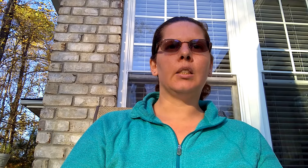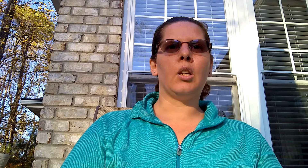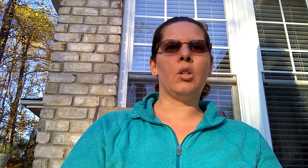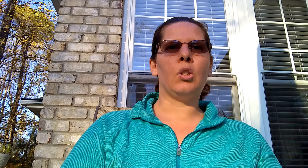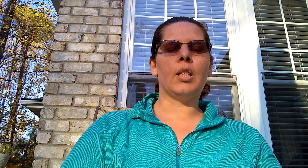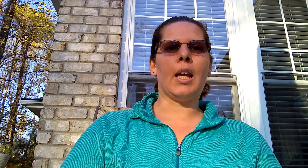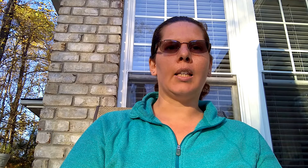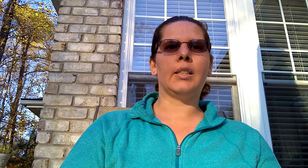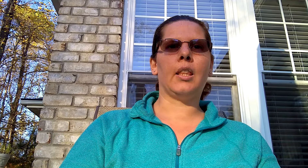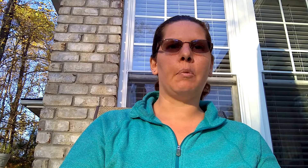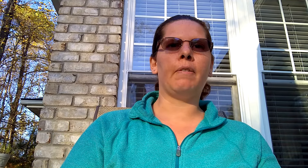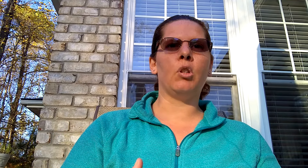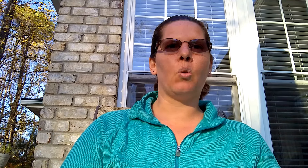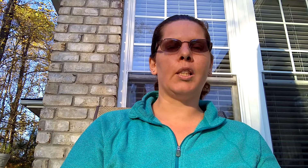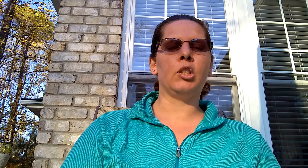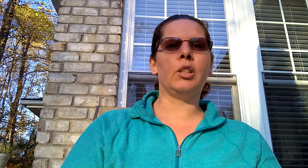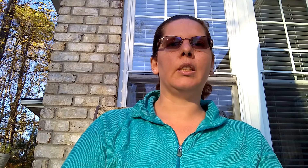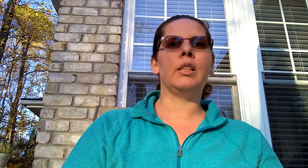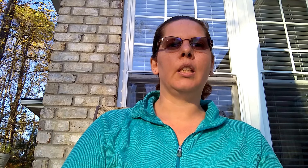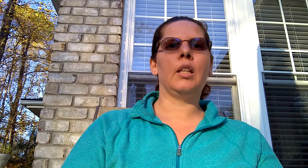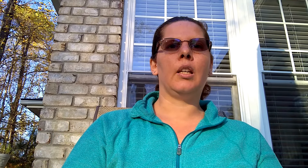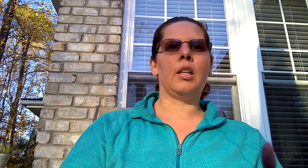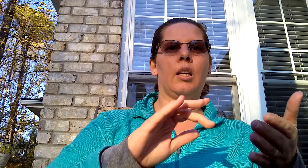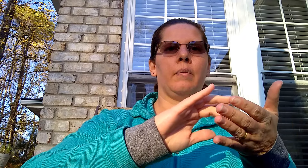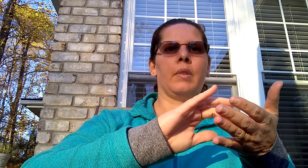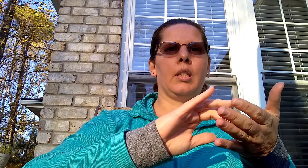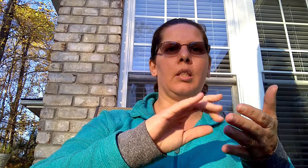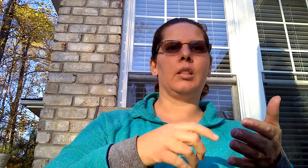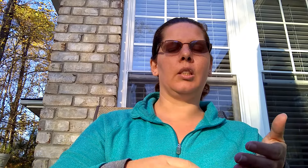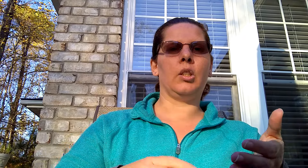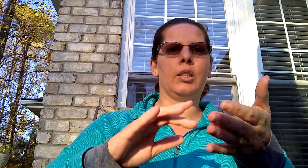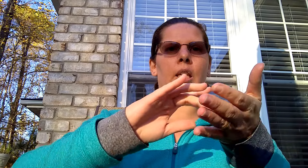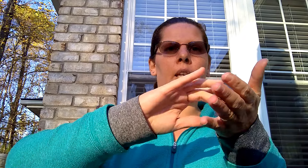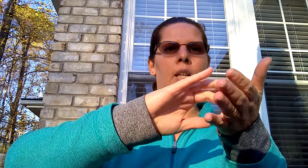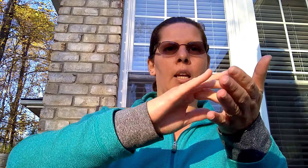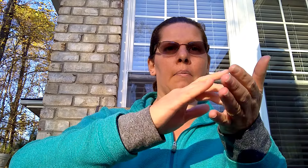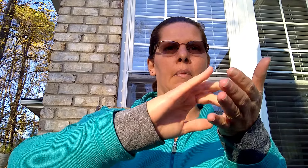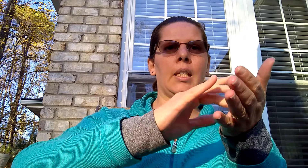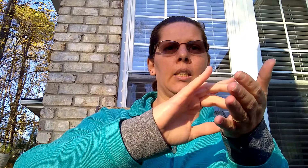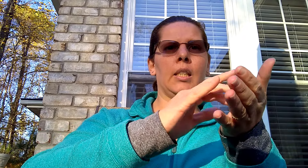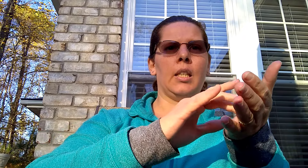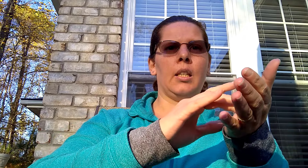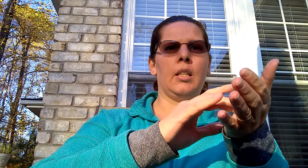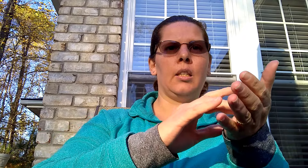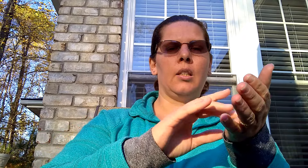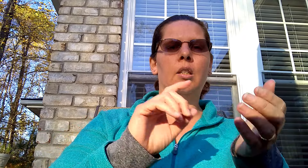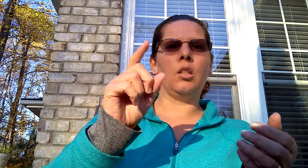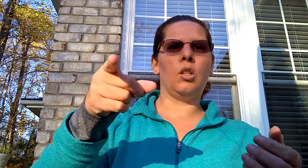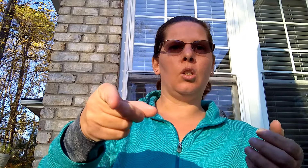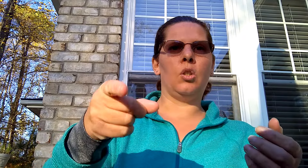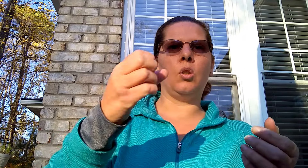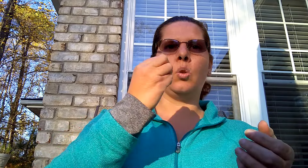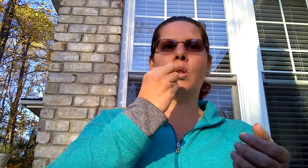So you can ask them a few questions. So you say like medicine you